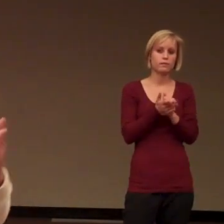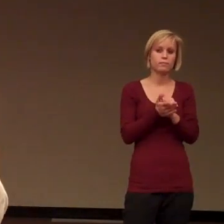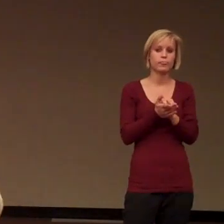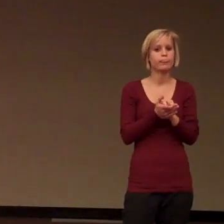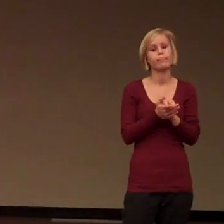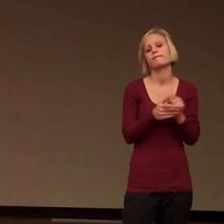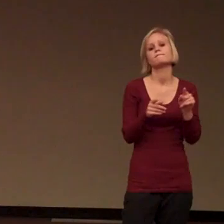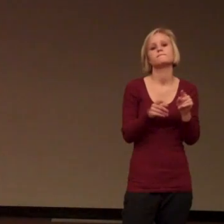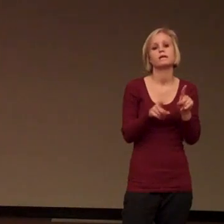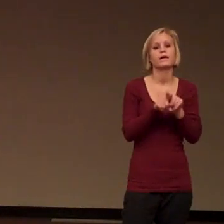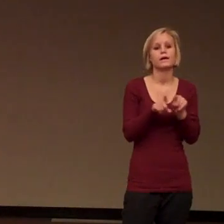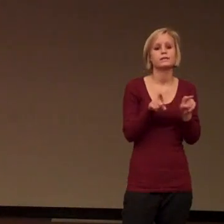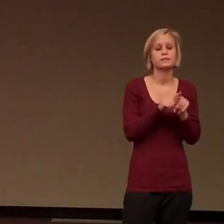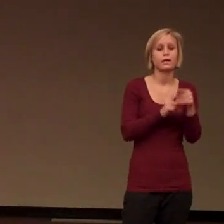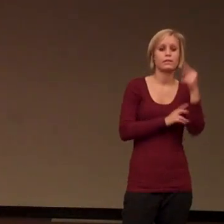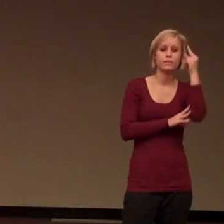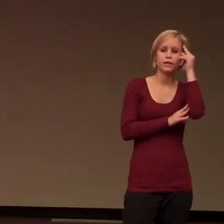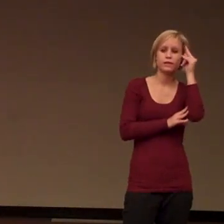As I think I